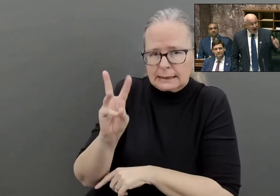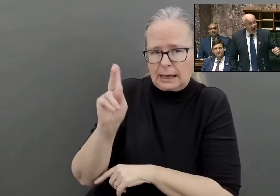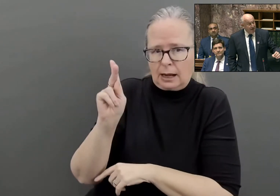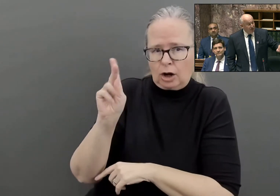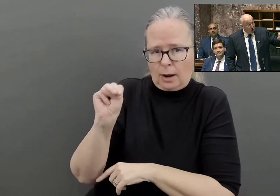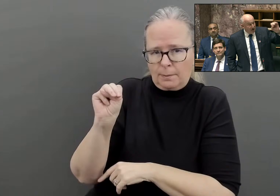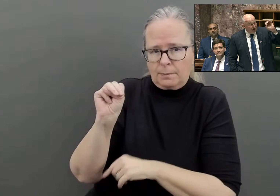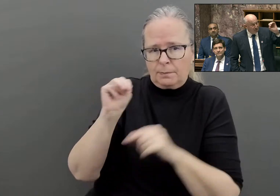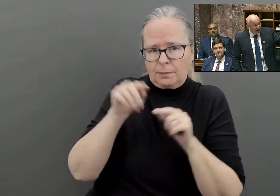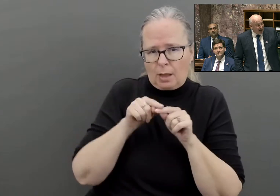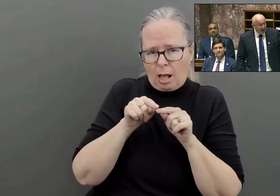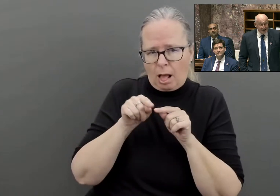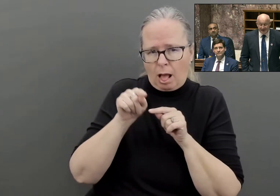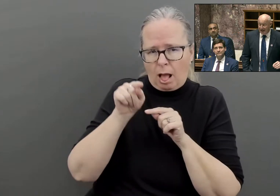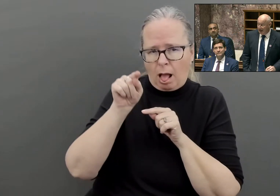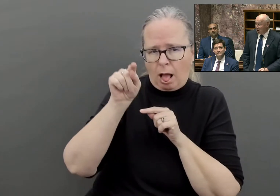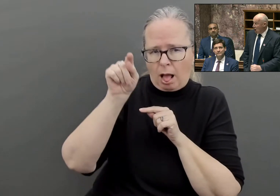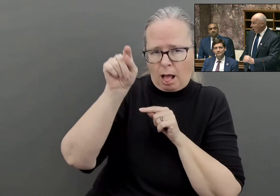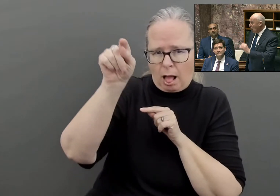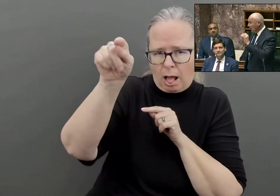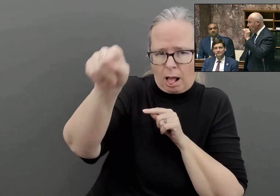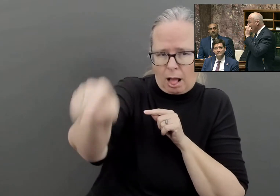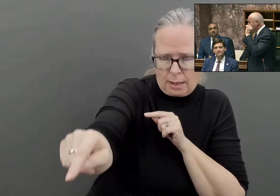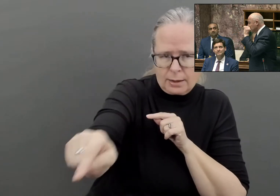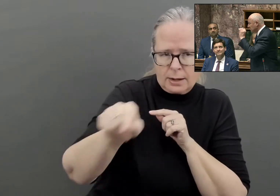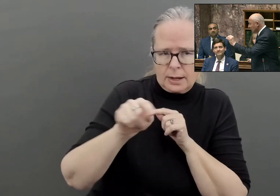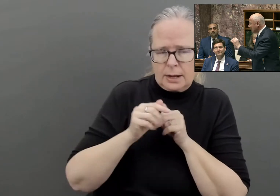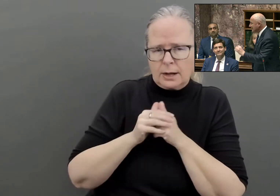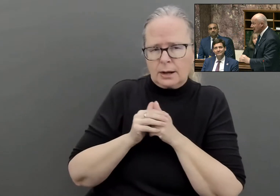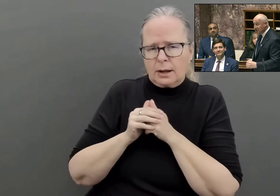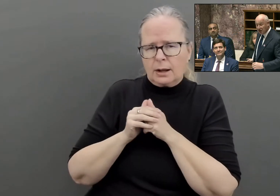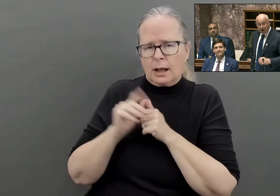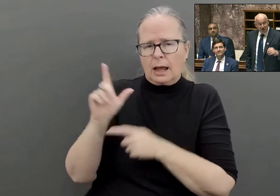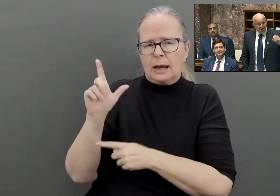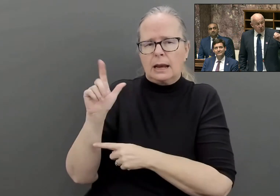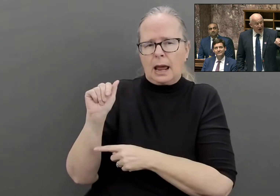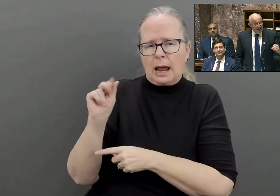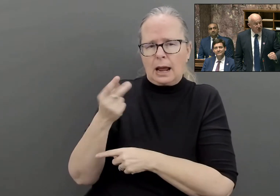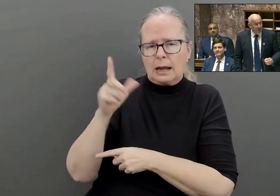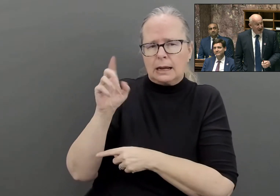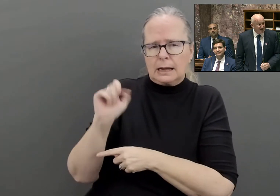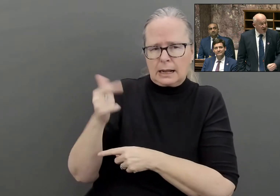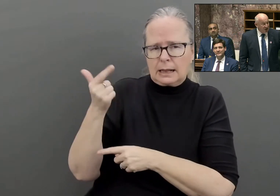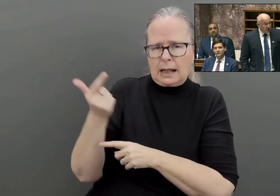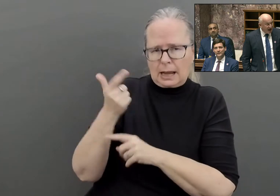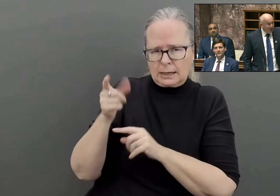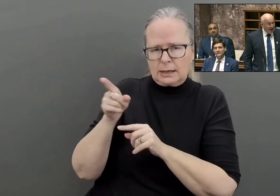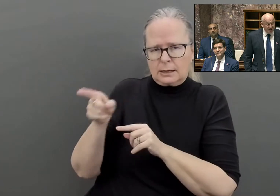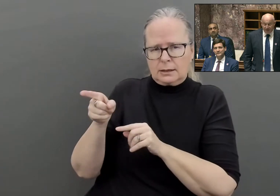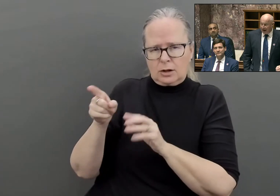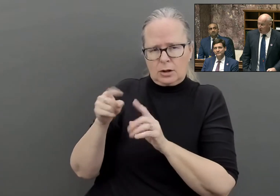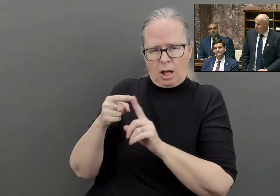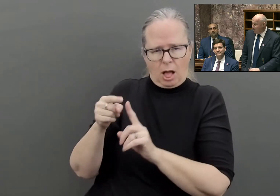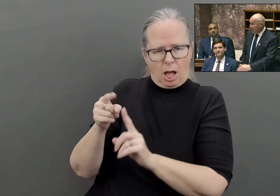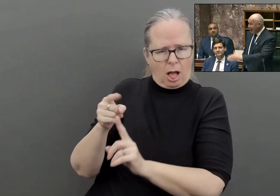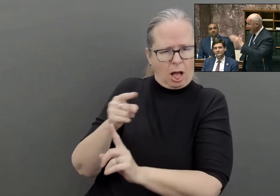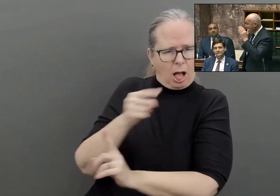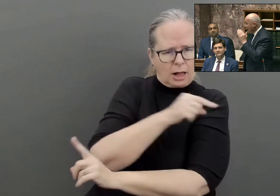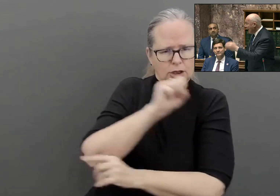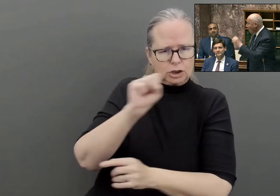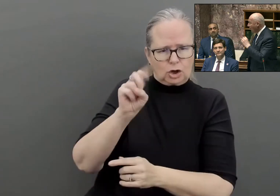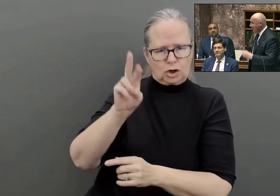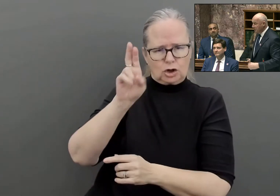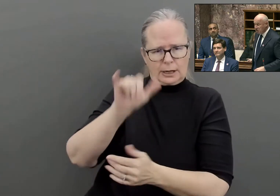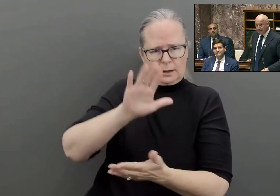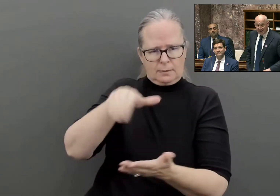Cutting the time going from Langley City all the way to Surrey Centre to 22 minutes, travelling to Vancouver in